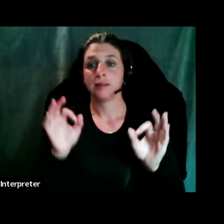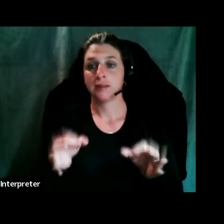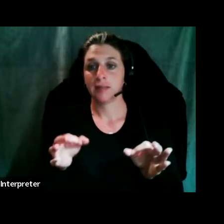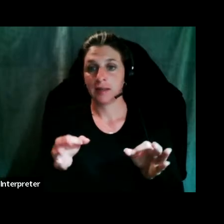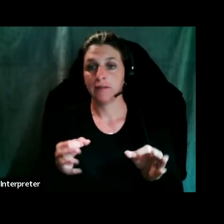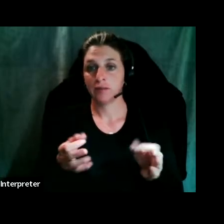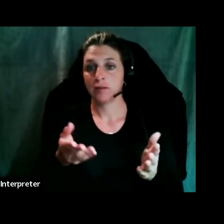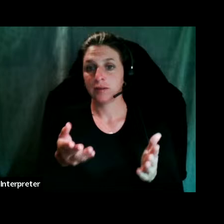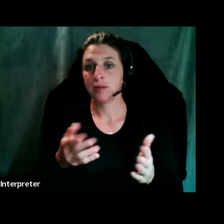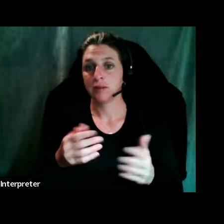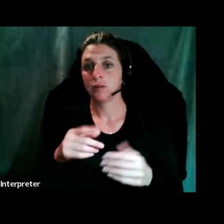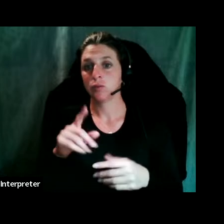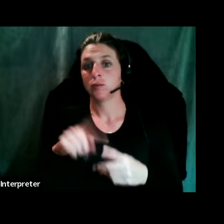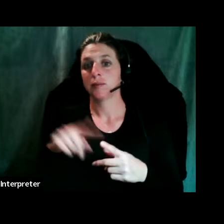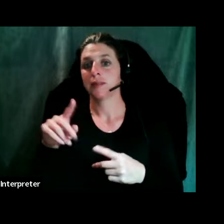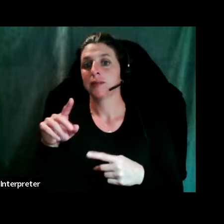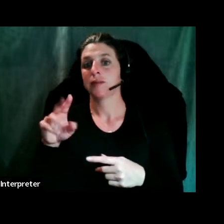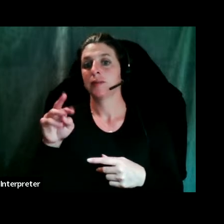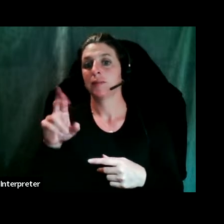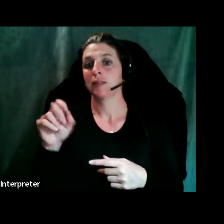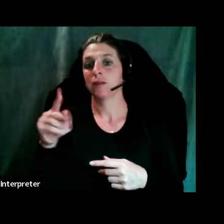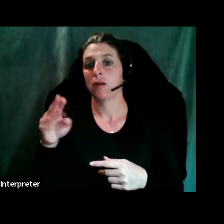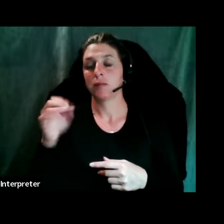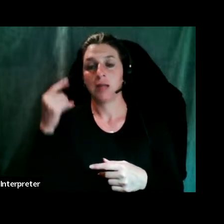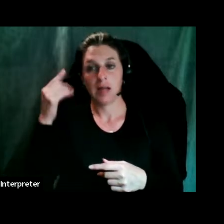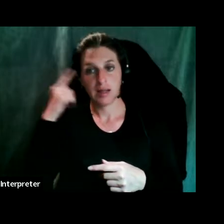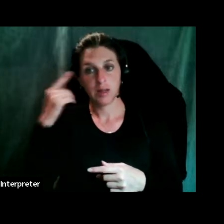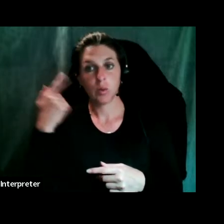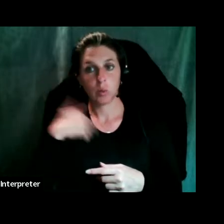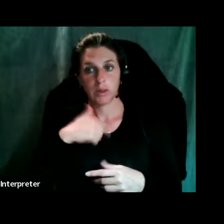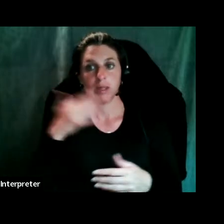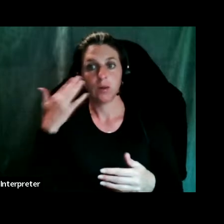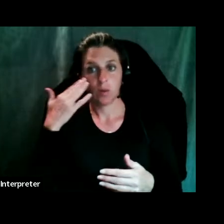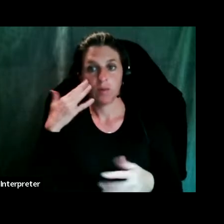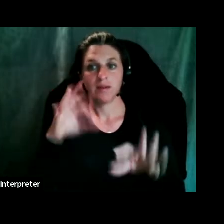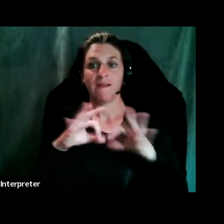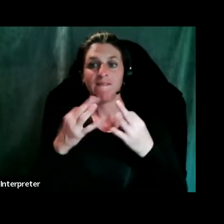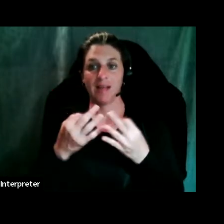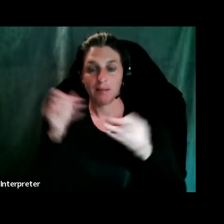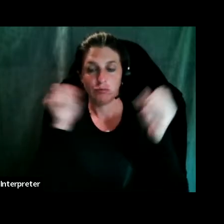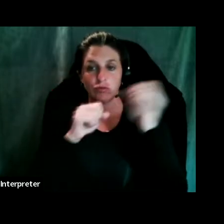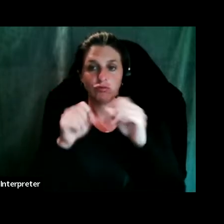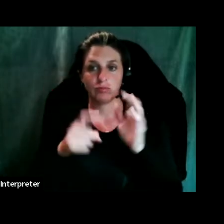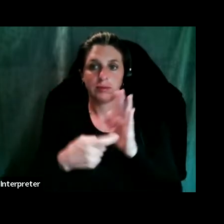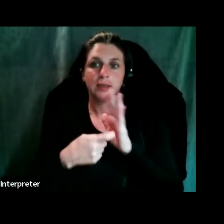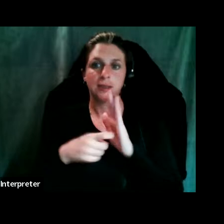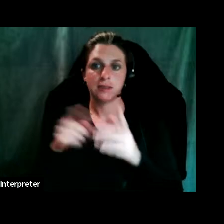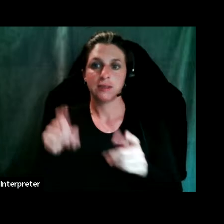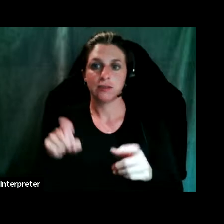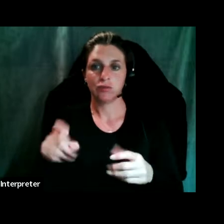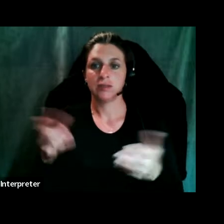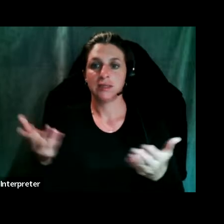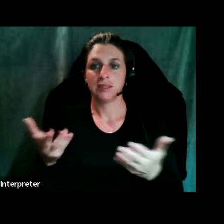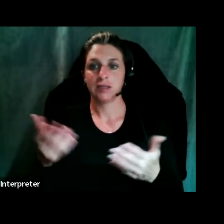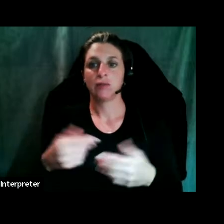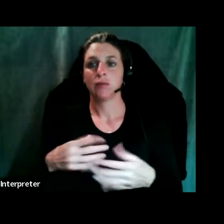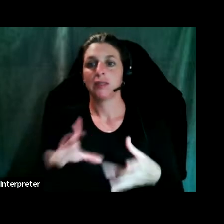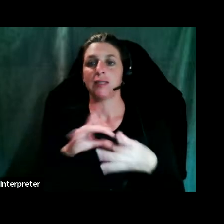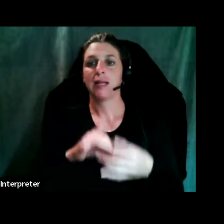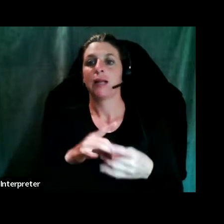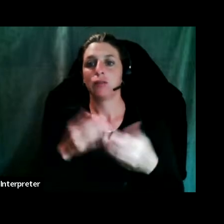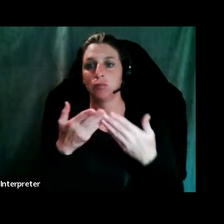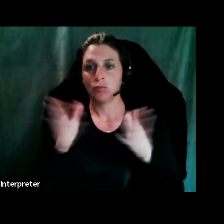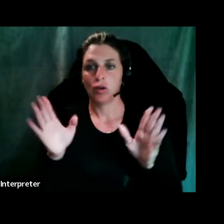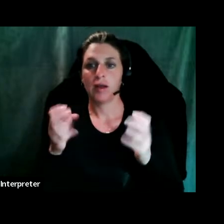Thomas, but I think, we know that there's like a family strategy necessary here. I think it's connected to our broader efforts around racial equity